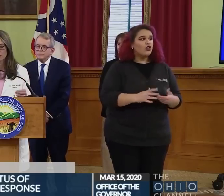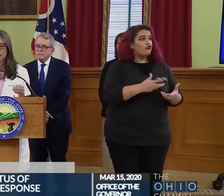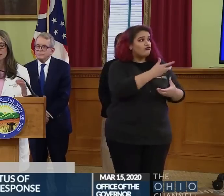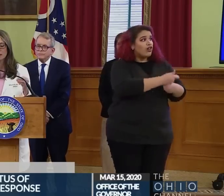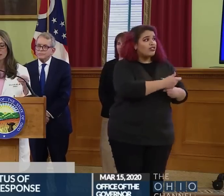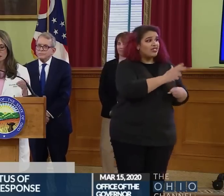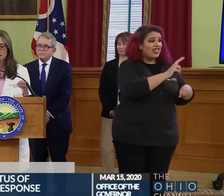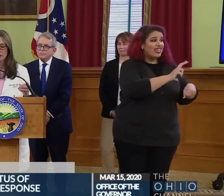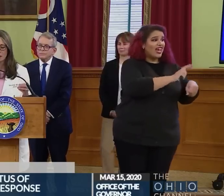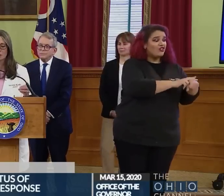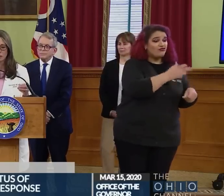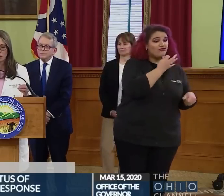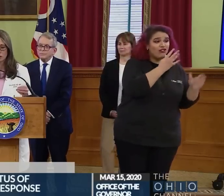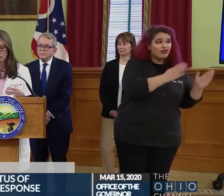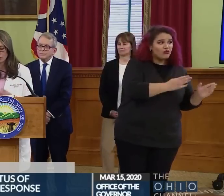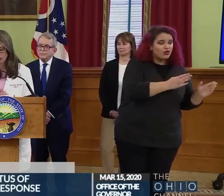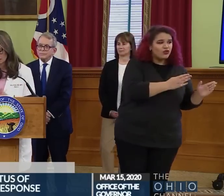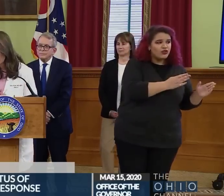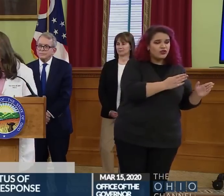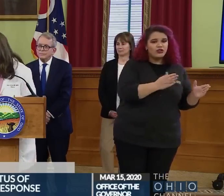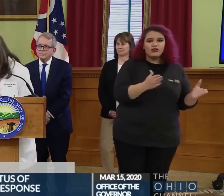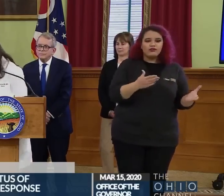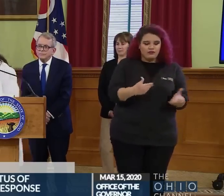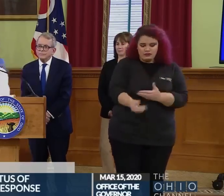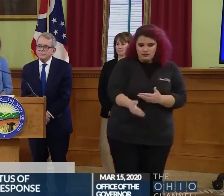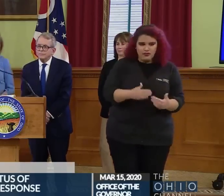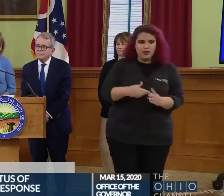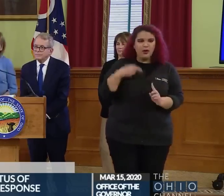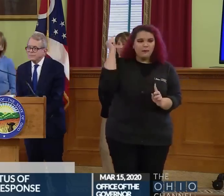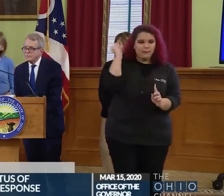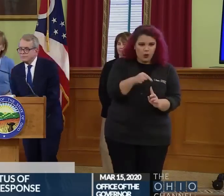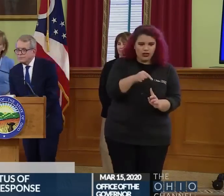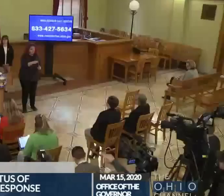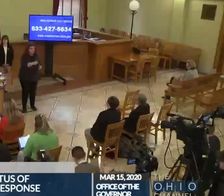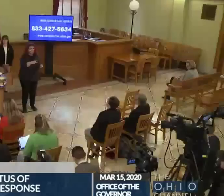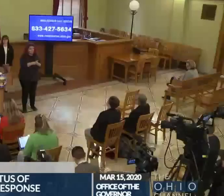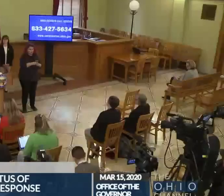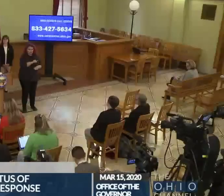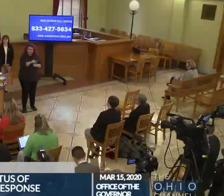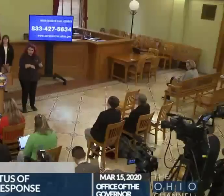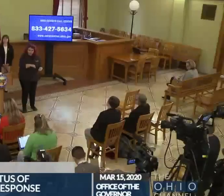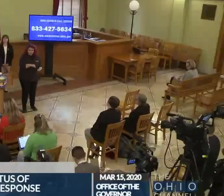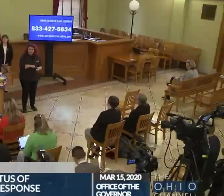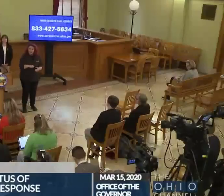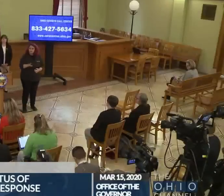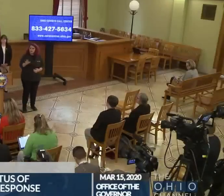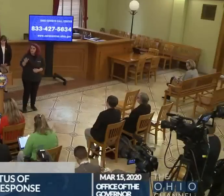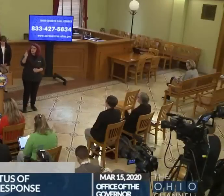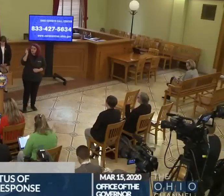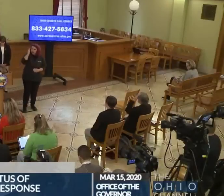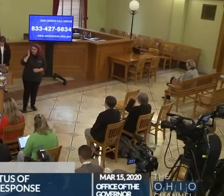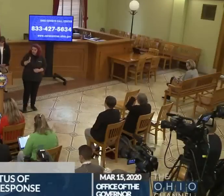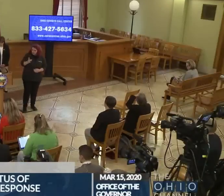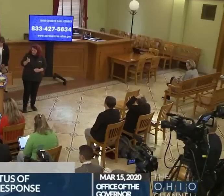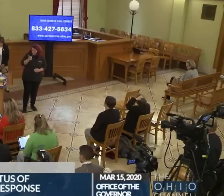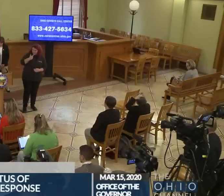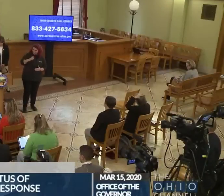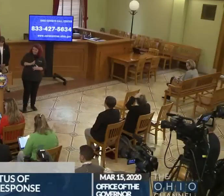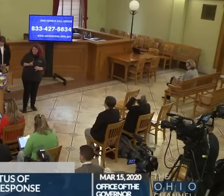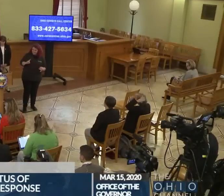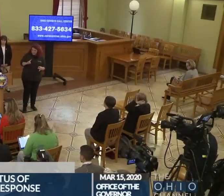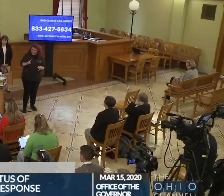around it. This is a time for us all to pull together. Governor, you mentioned seeing pictures of people at bars. I've seen a lot of pictures today of long lines at